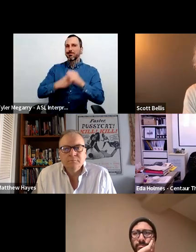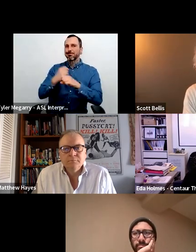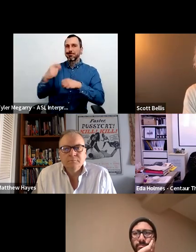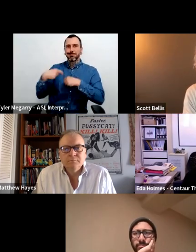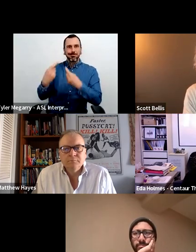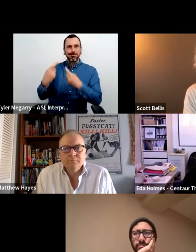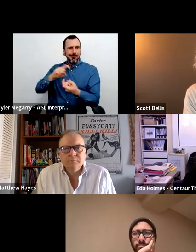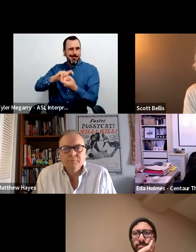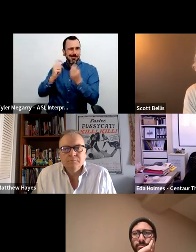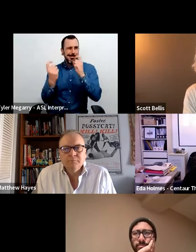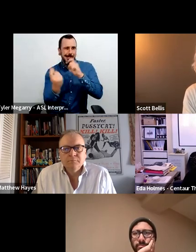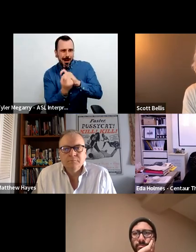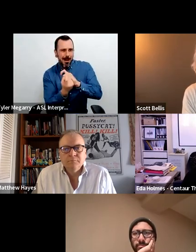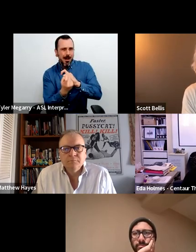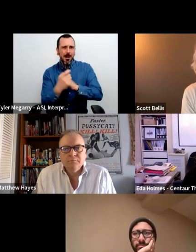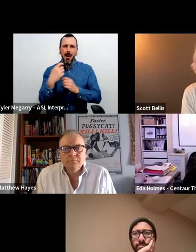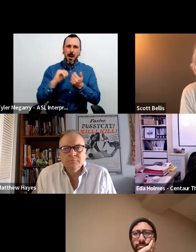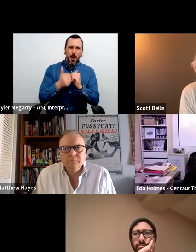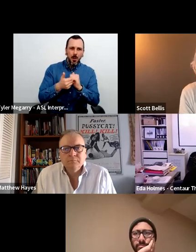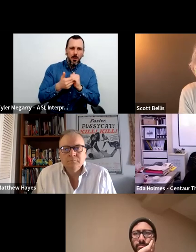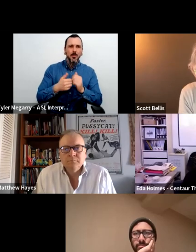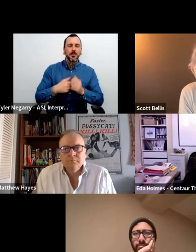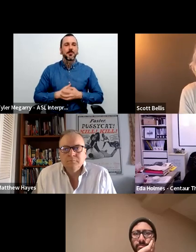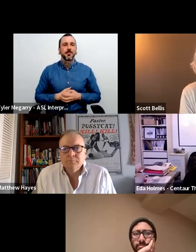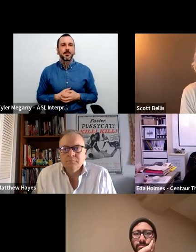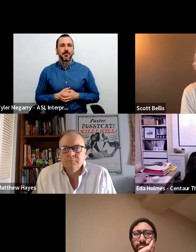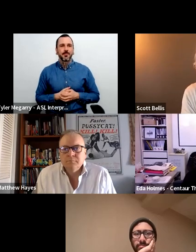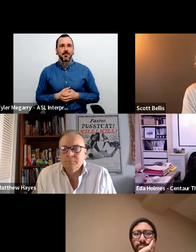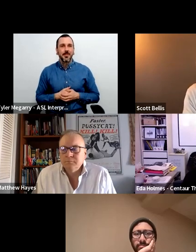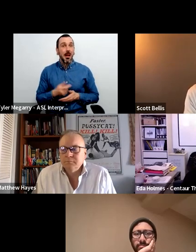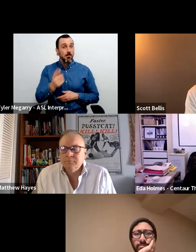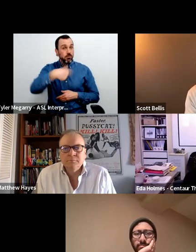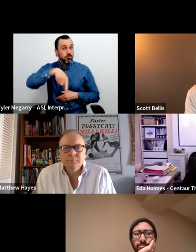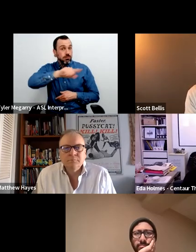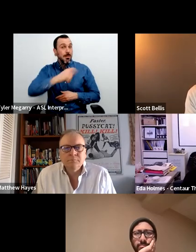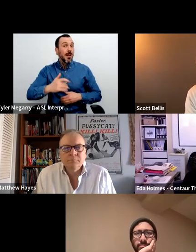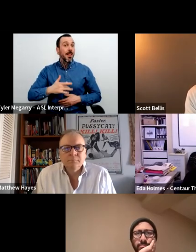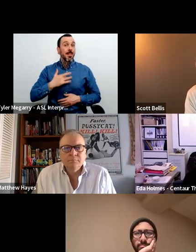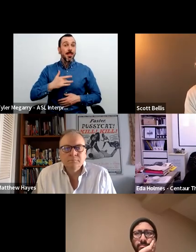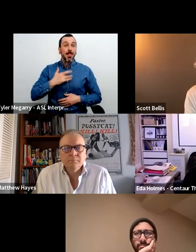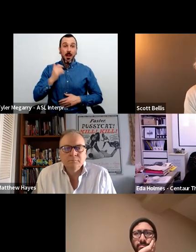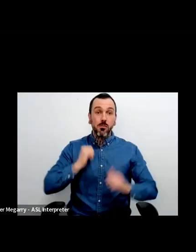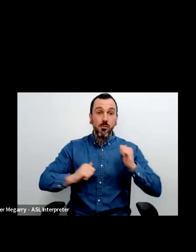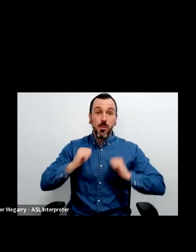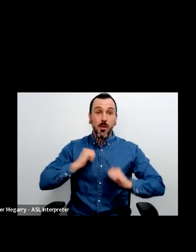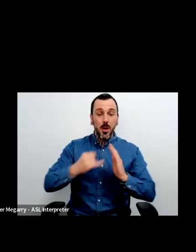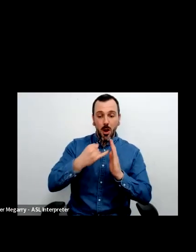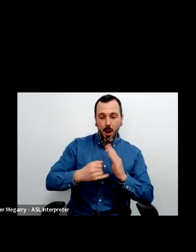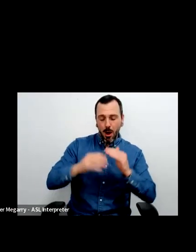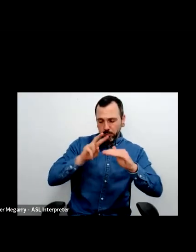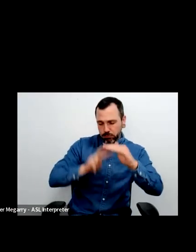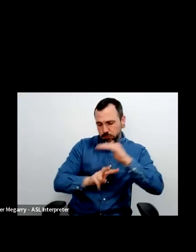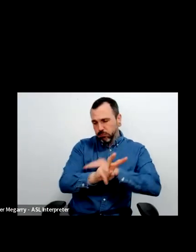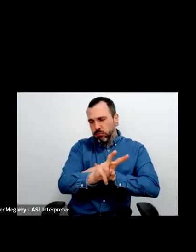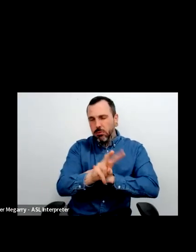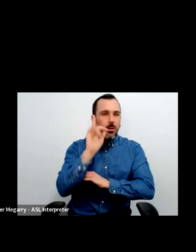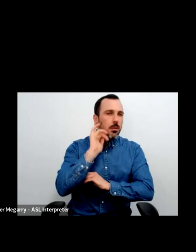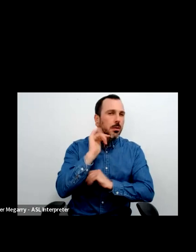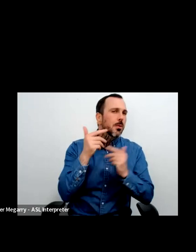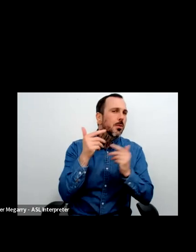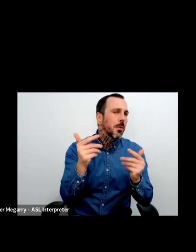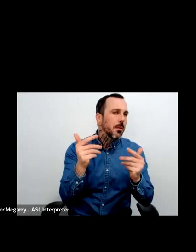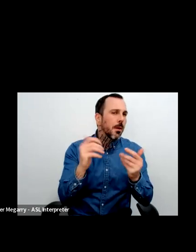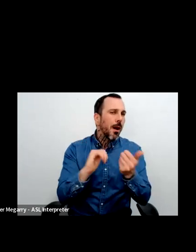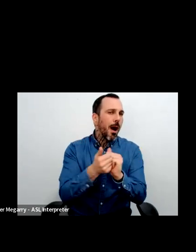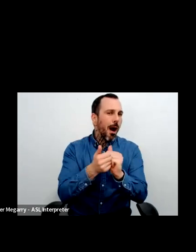the future might hold for all of us working in the live performing arts moving forward. Before we get into all of that, I'd like